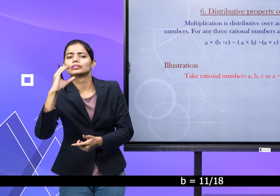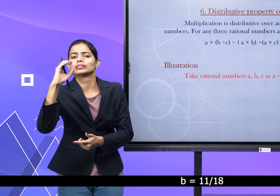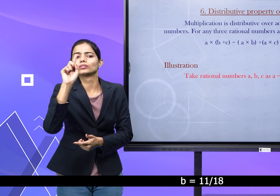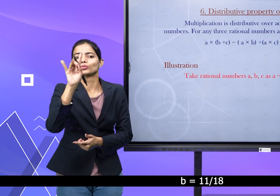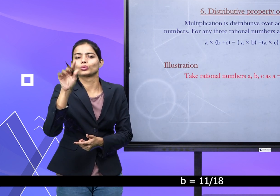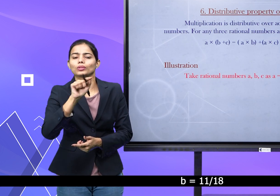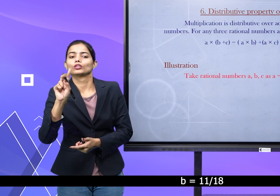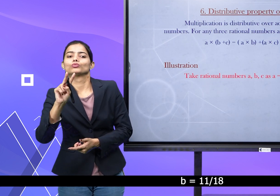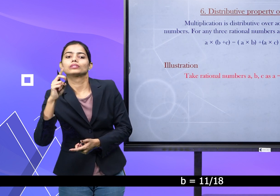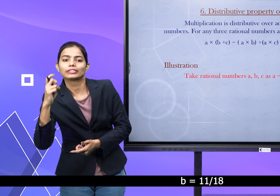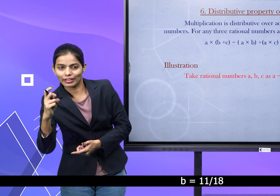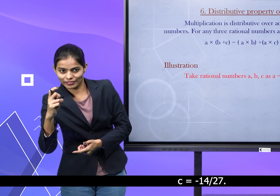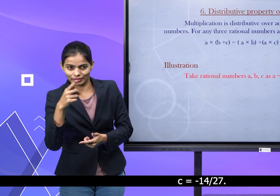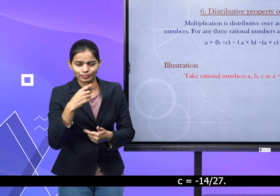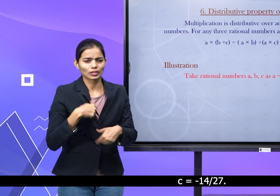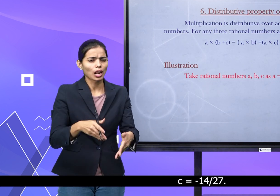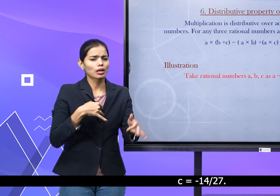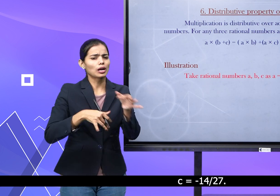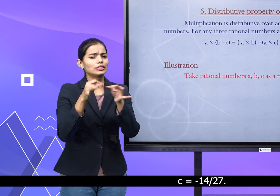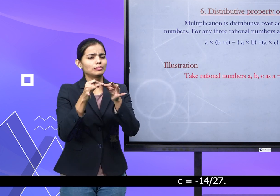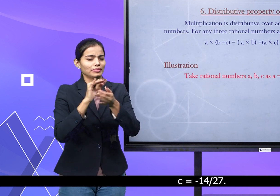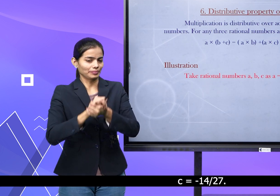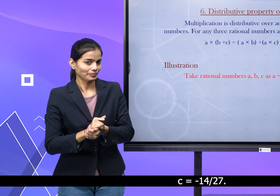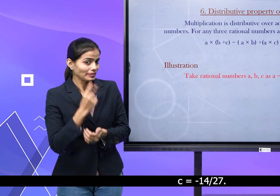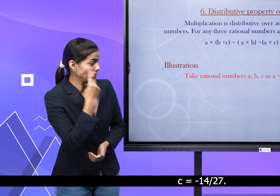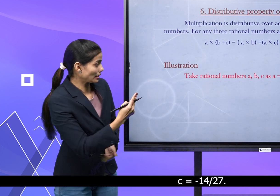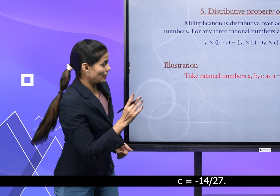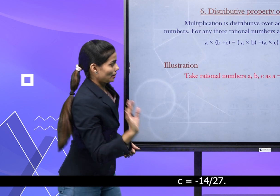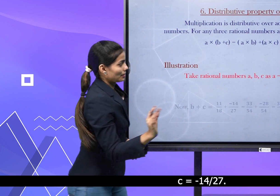equal to 11 by 18, c is equal to minus 14 by 27.